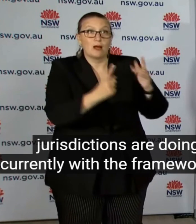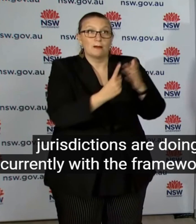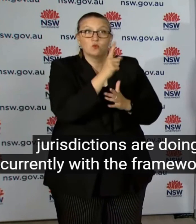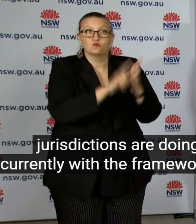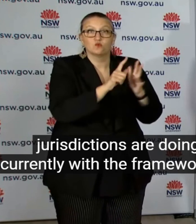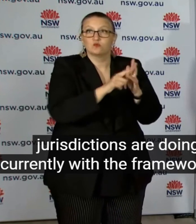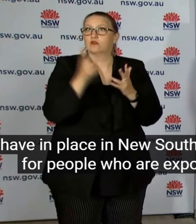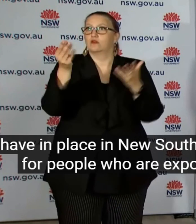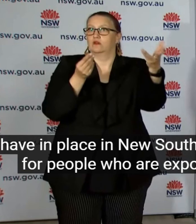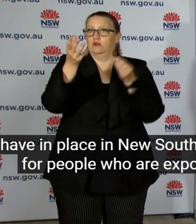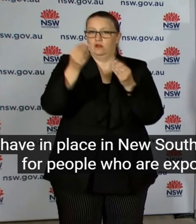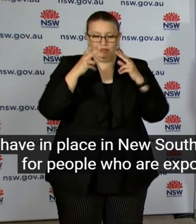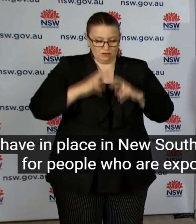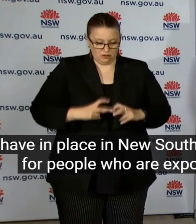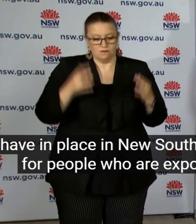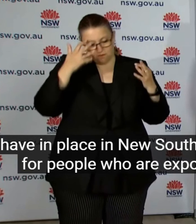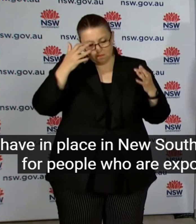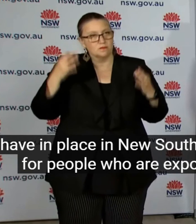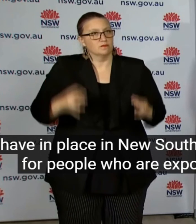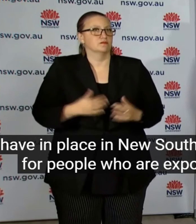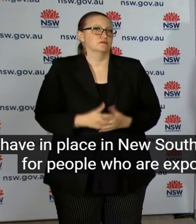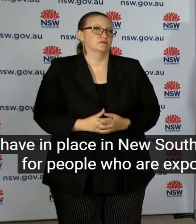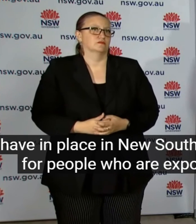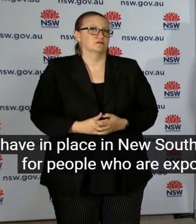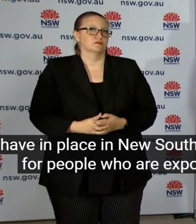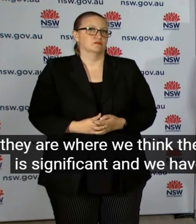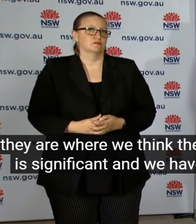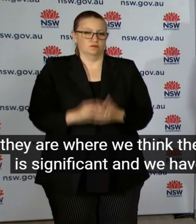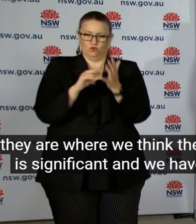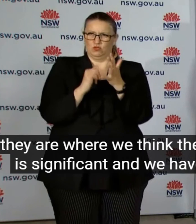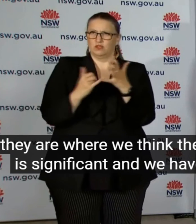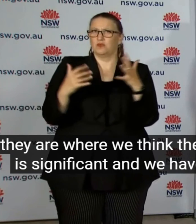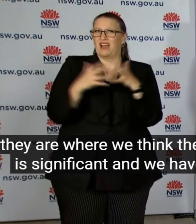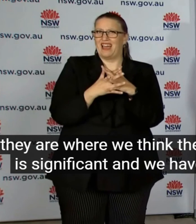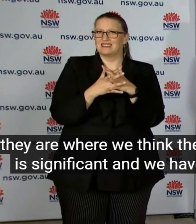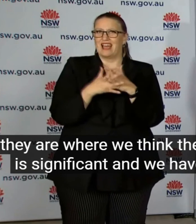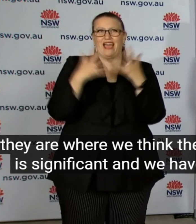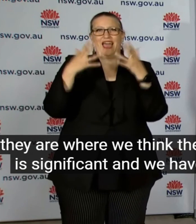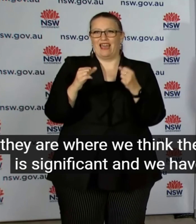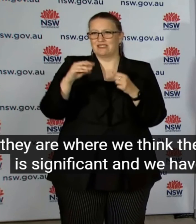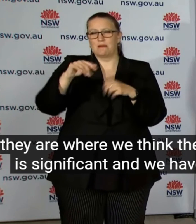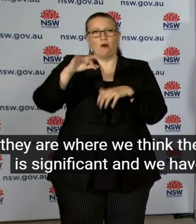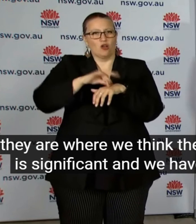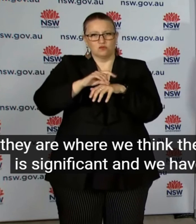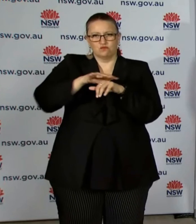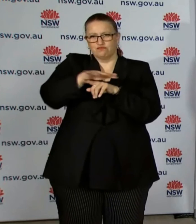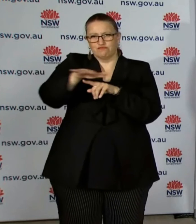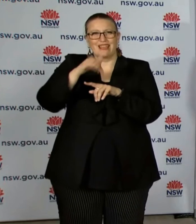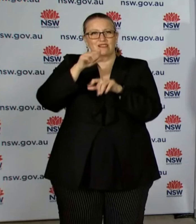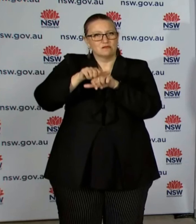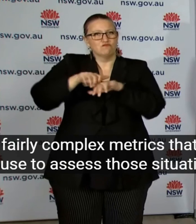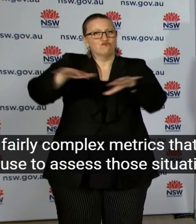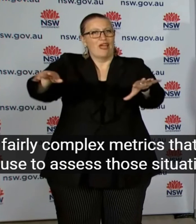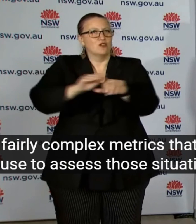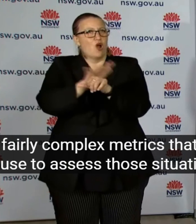are exposed, they are where we think the risk is significant, and we have a fairly complex matrix that we use to assess those